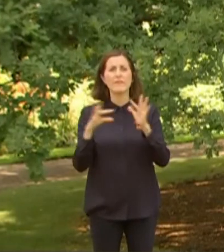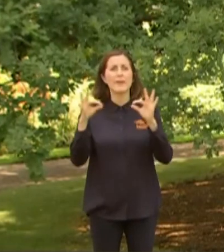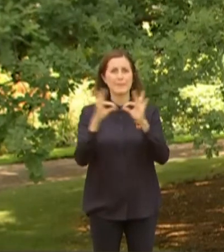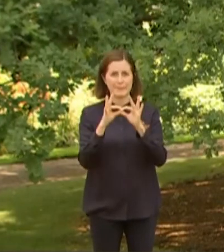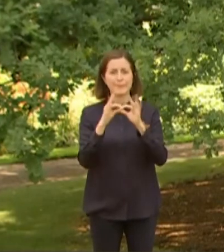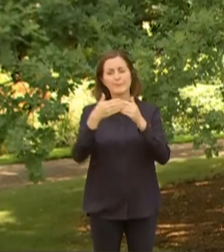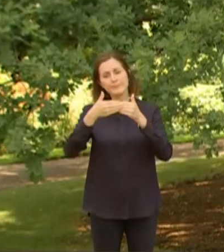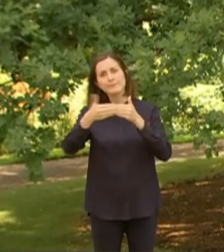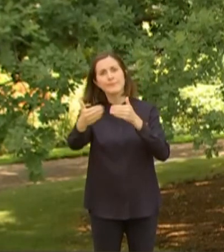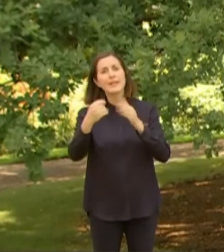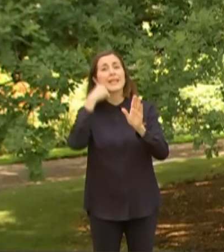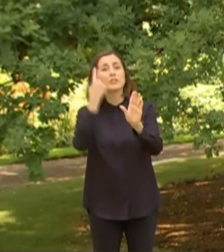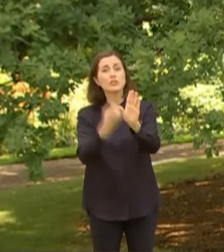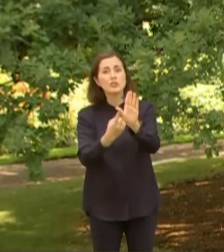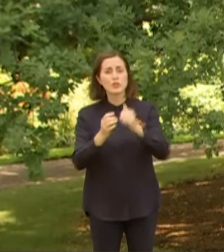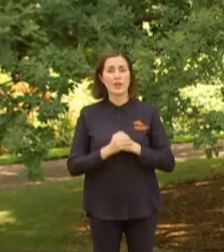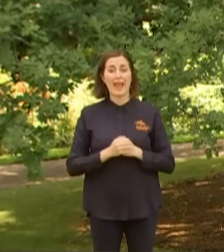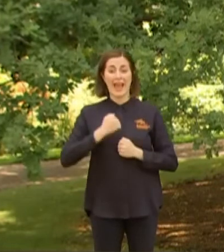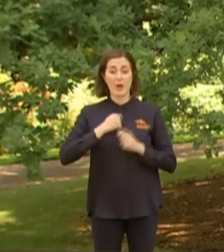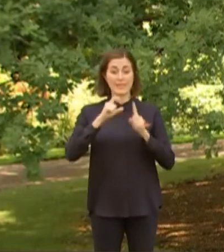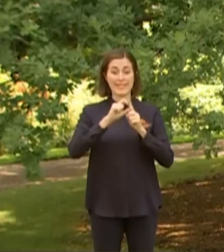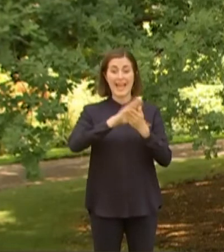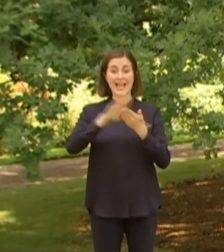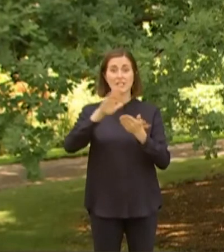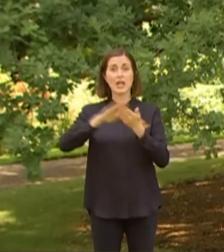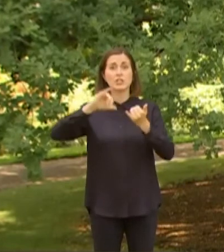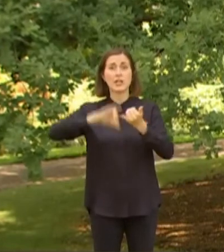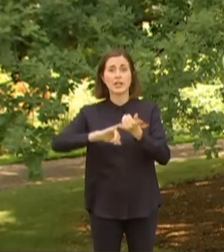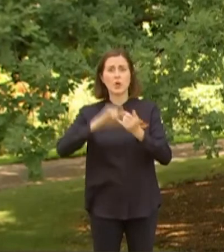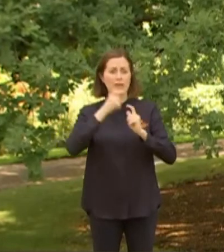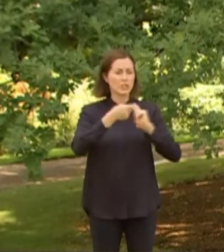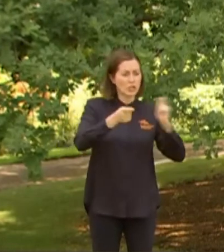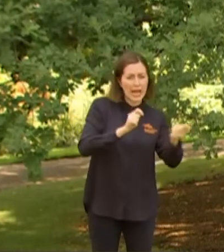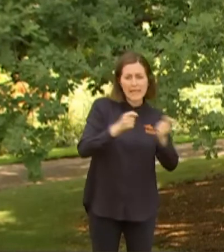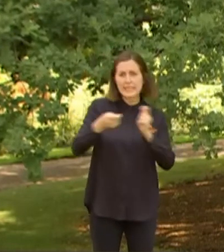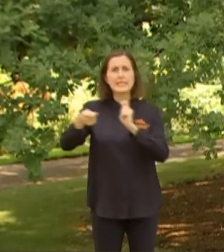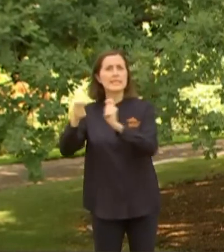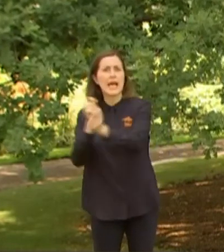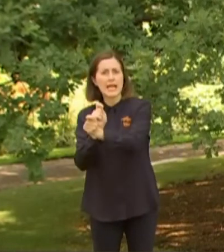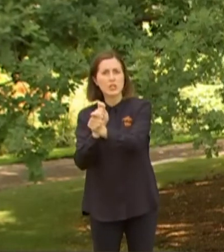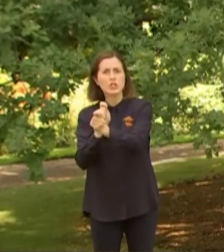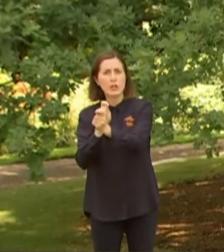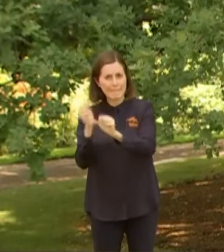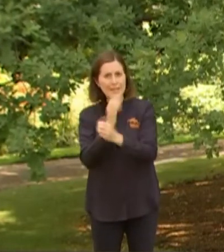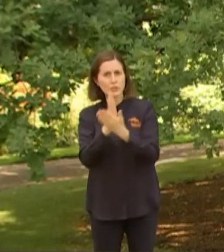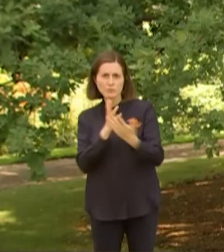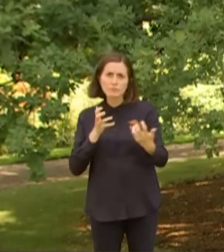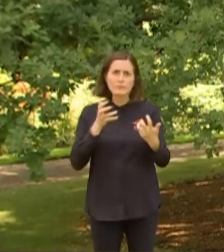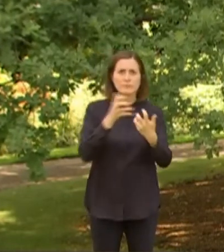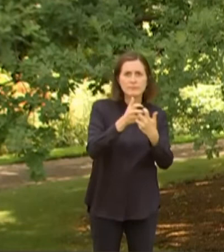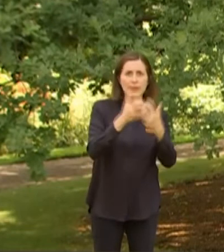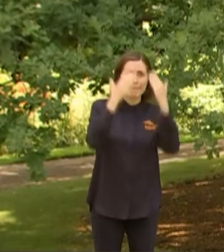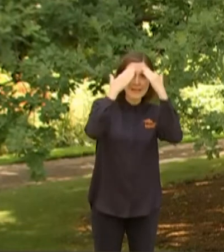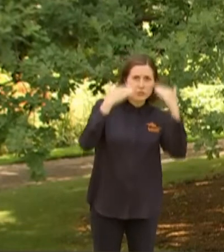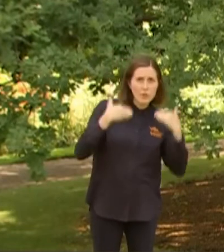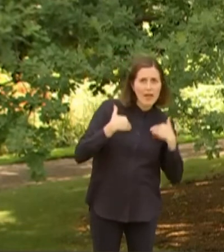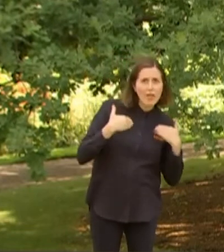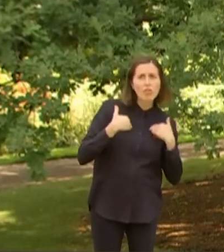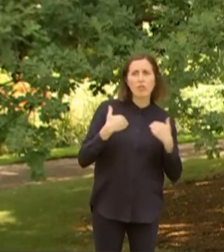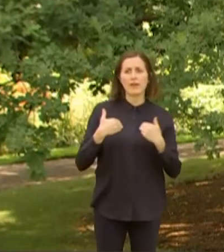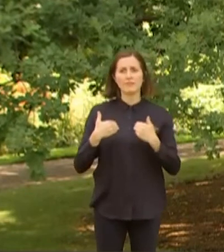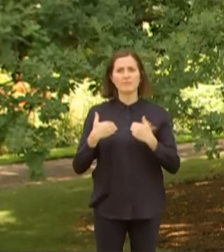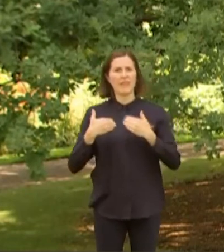focused health department, including mental health and aged care, is appropriate as we both deliver a massive reform agenda,